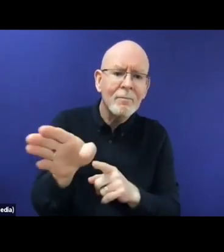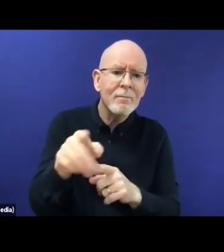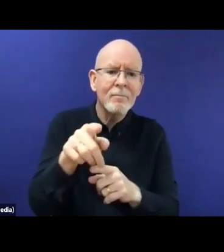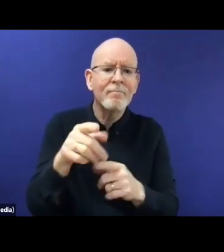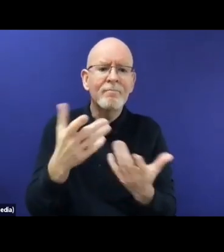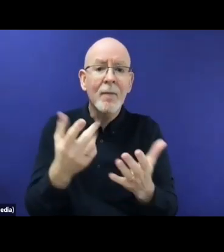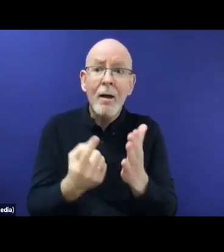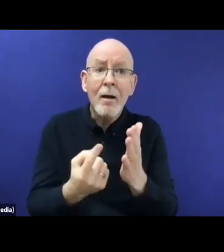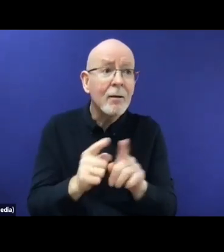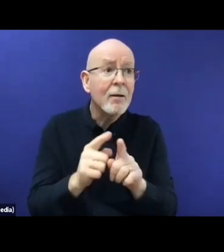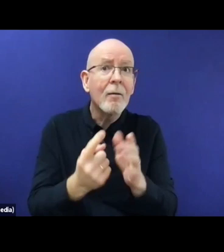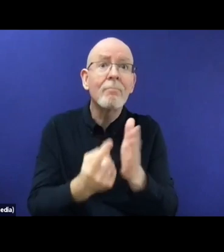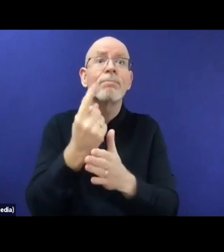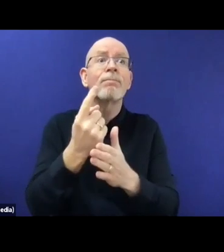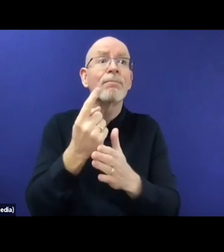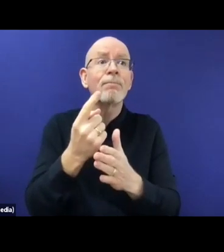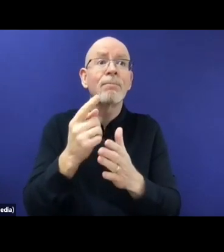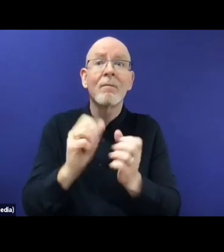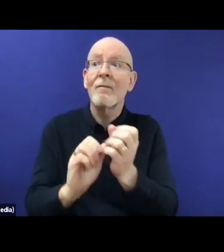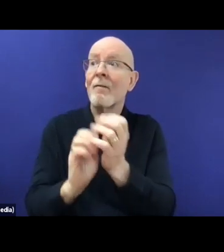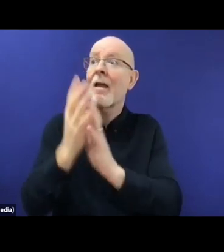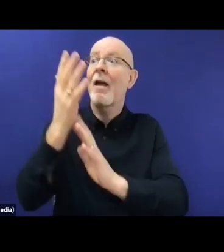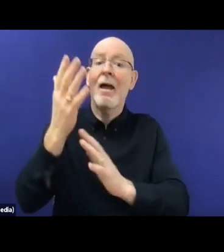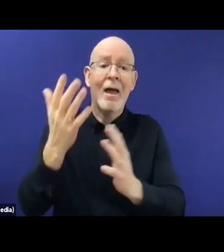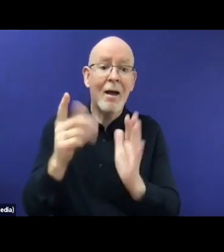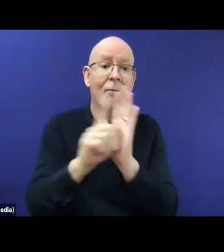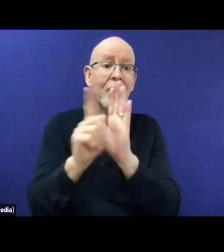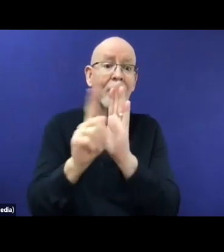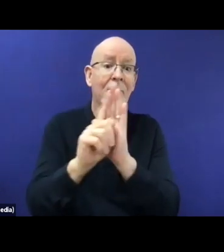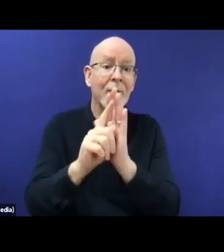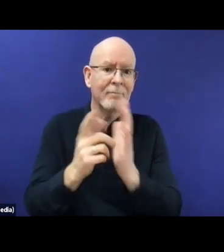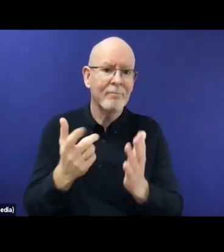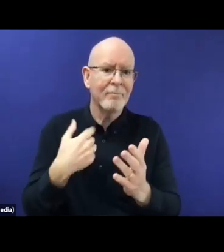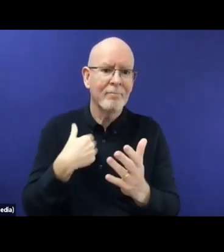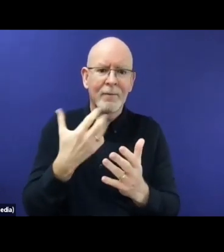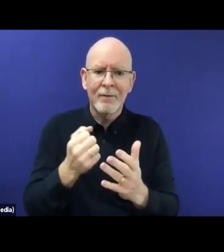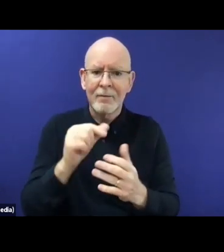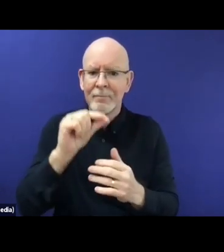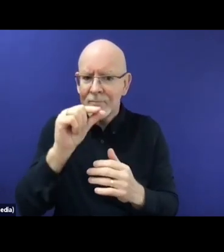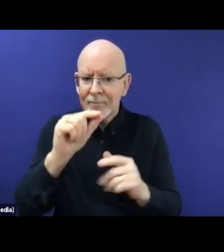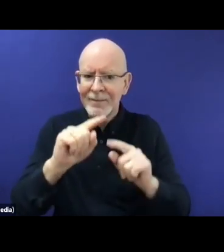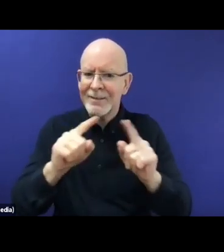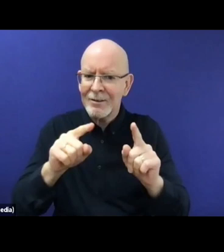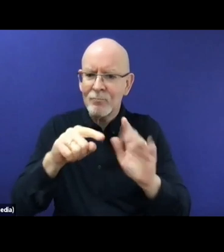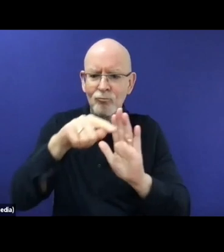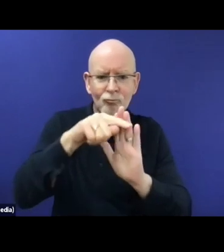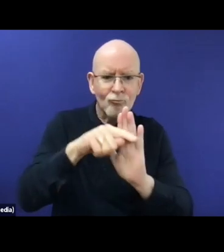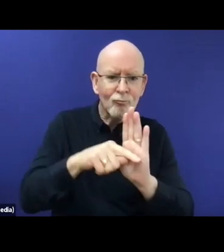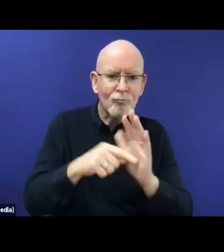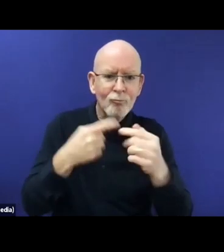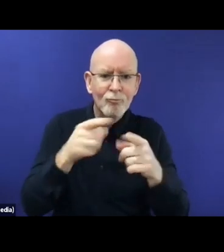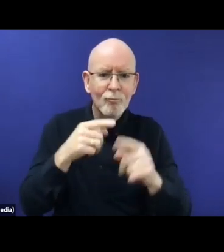Zoom, but it does not allow for the same interactivity. To connect to it, just follow the link that you now see.